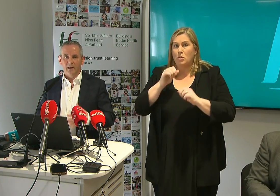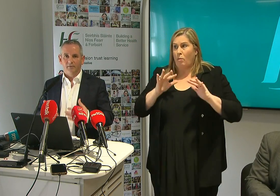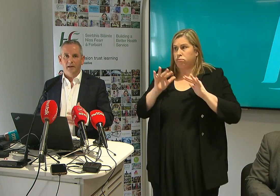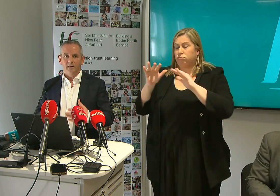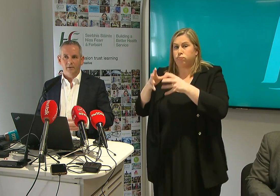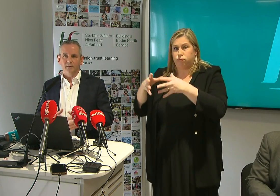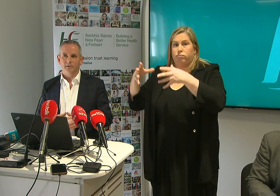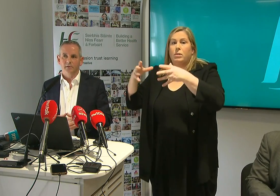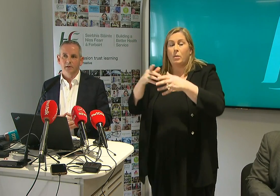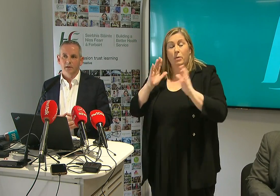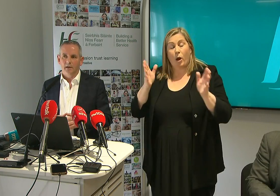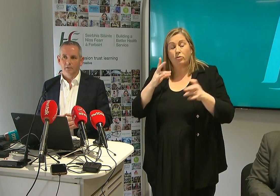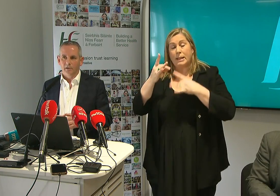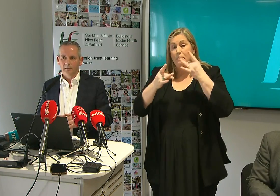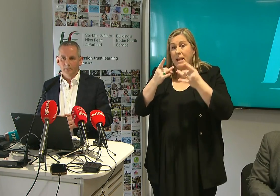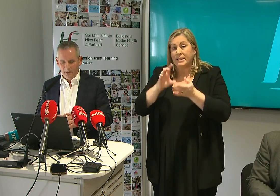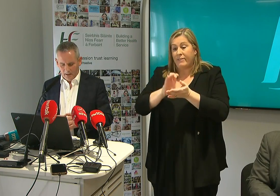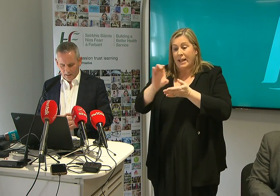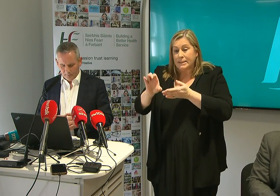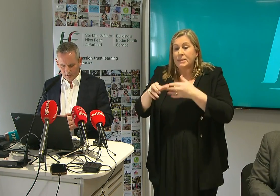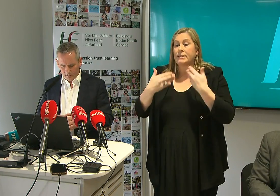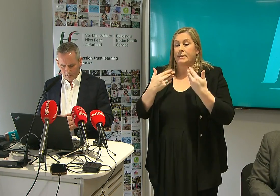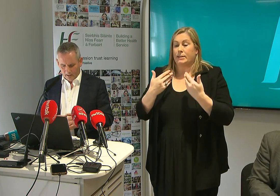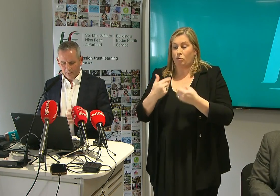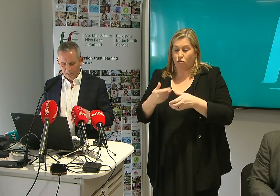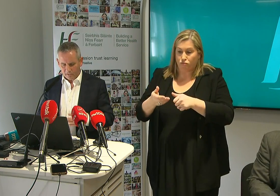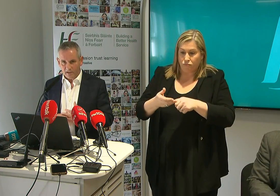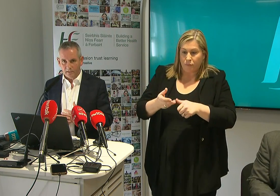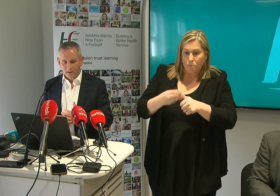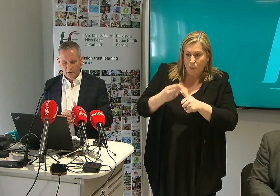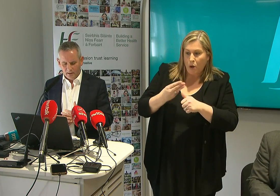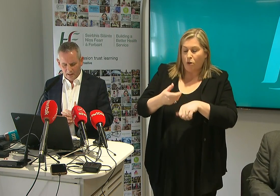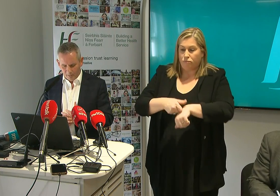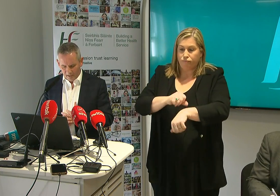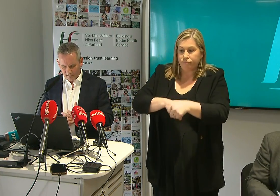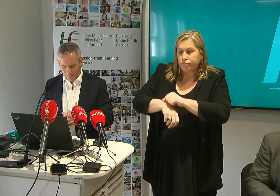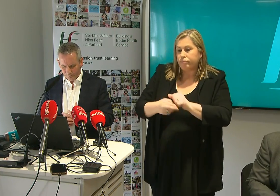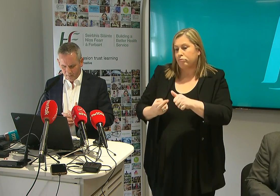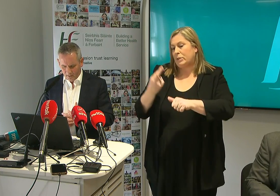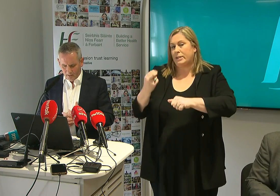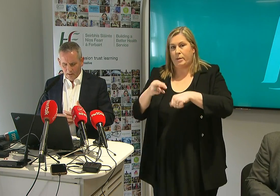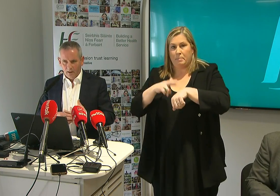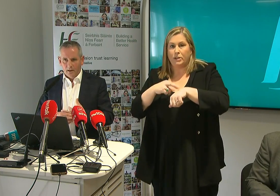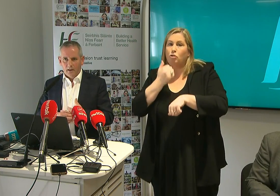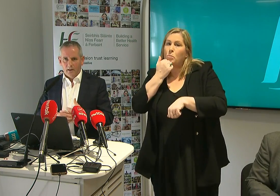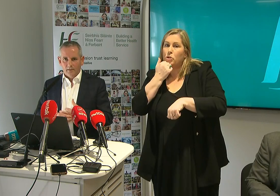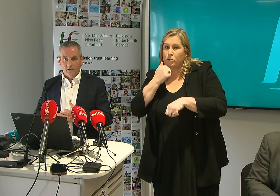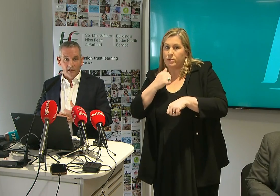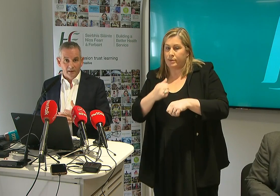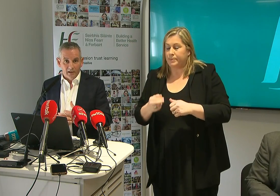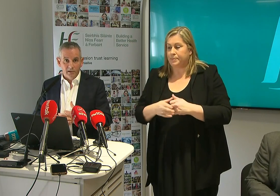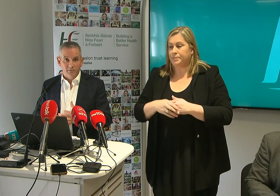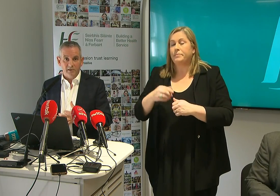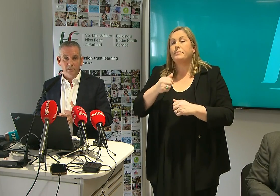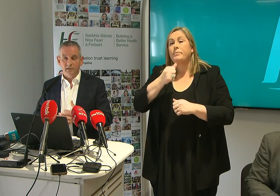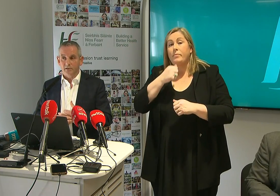mentioned we have made the investment overall in giving us greater capability. Firstly,